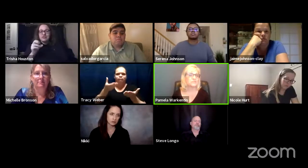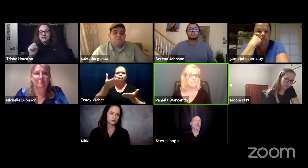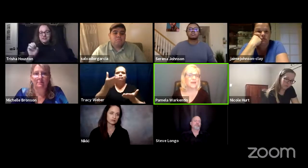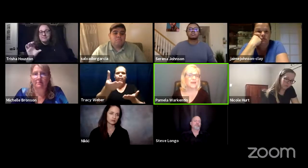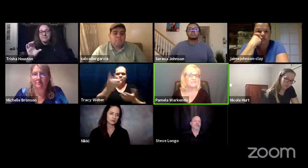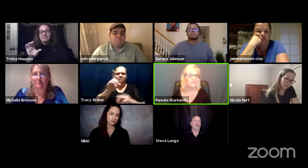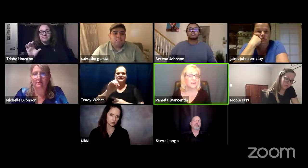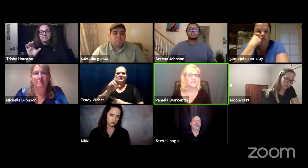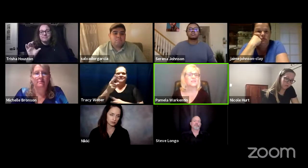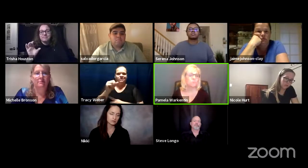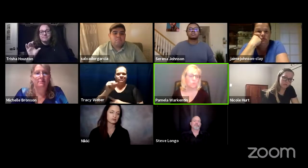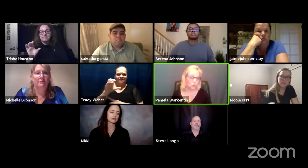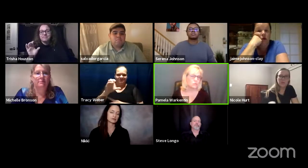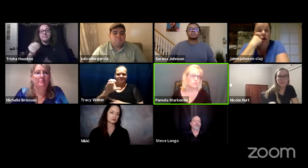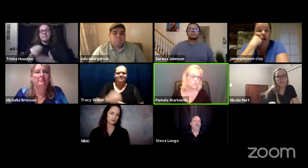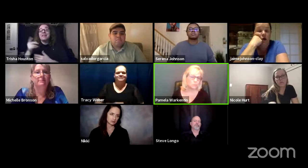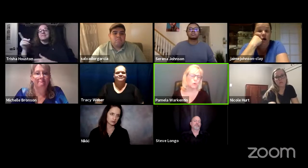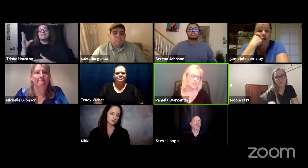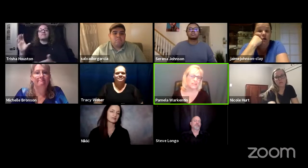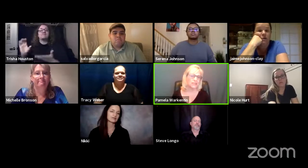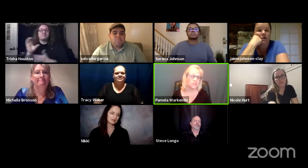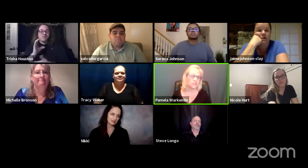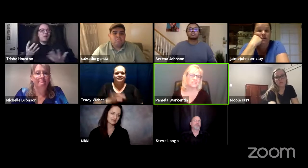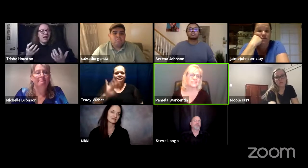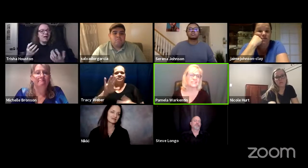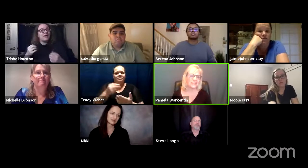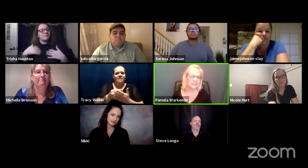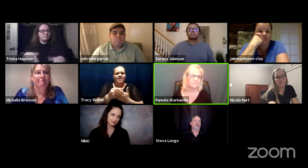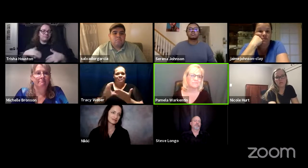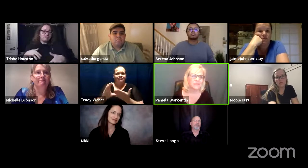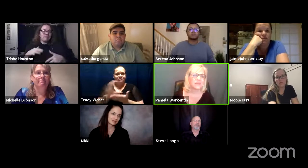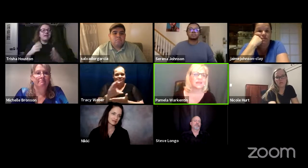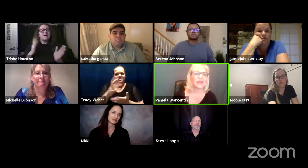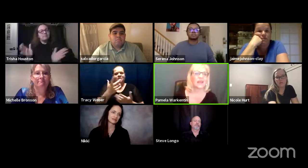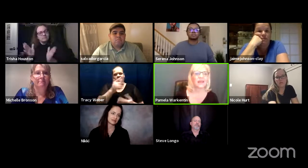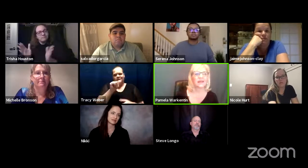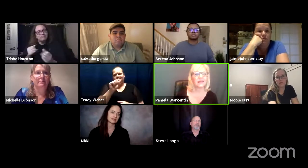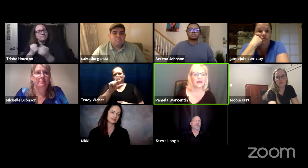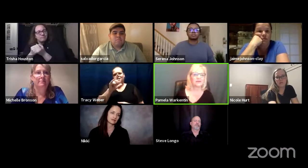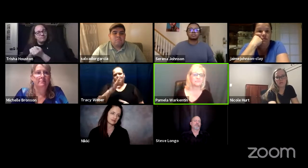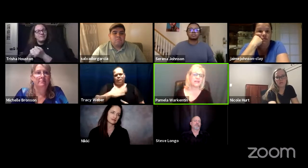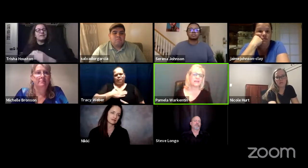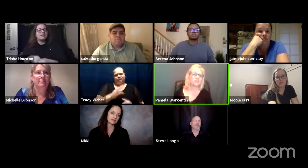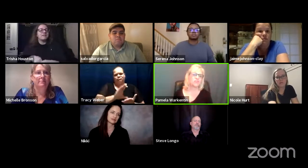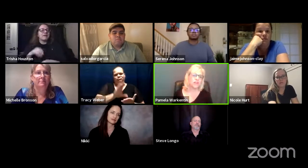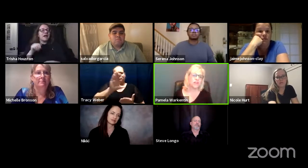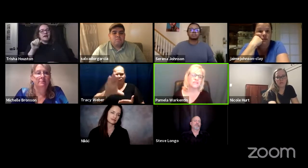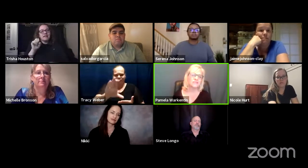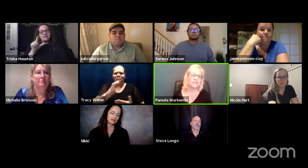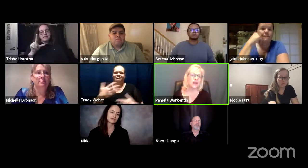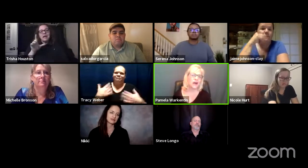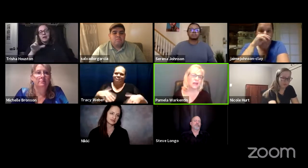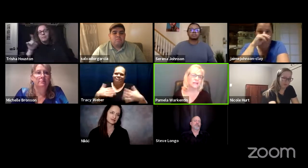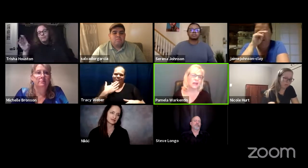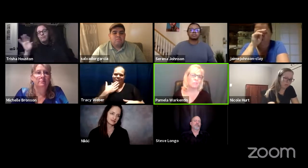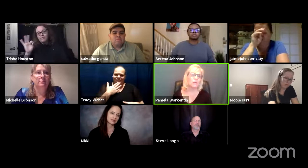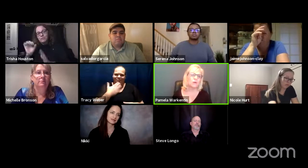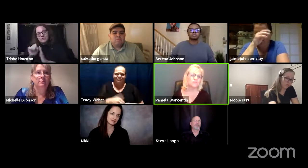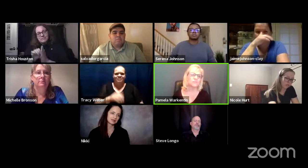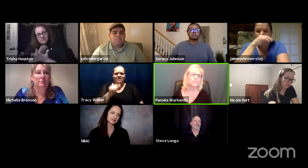from that event will go to support DHHSC. And that is generous and kind, and we want to